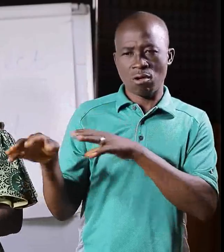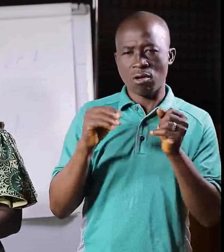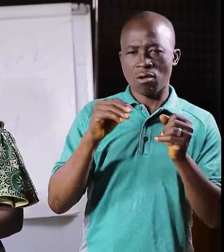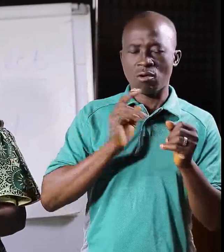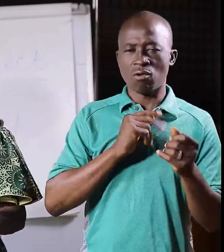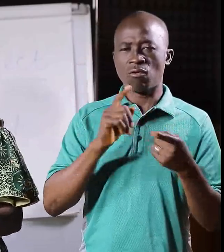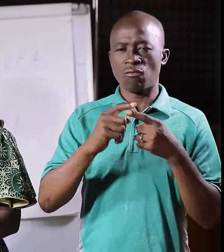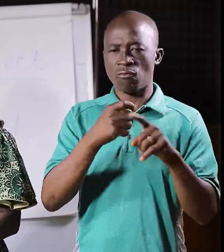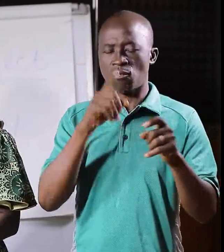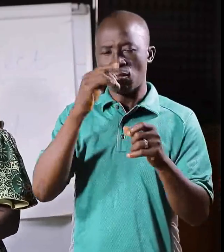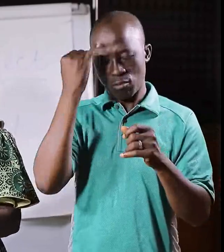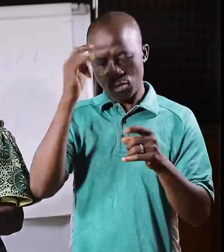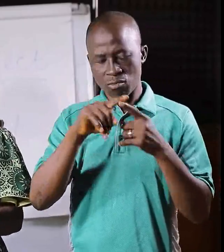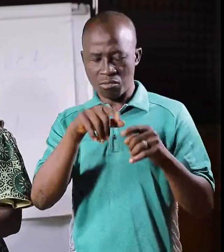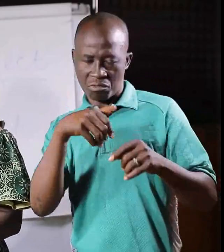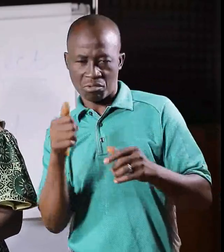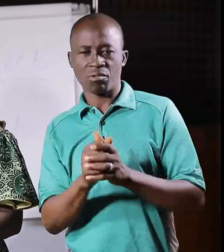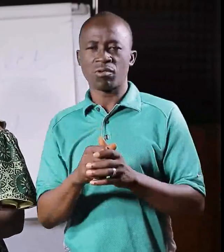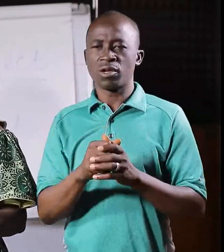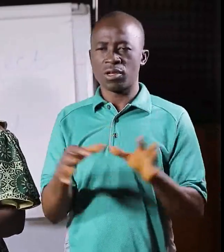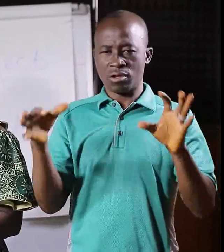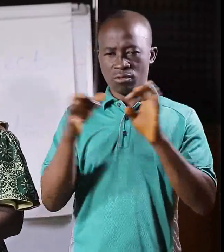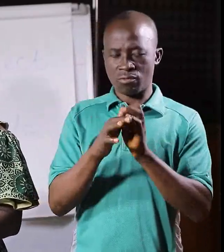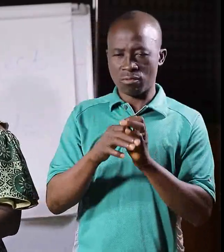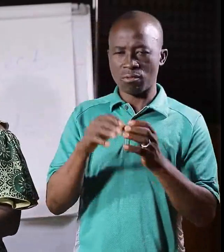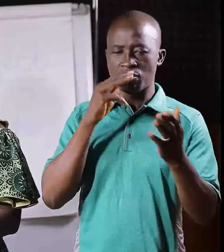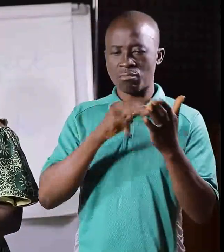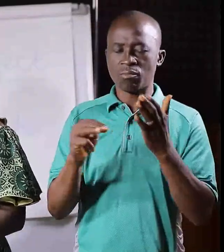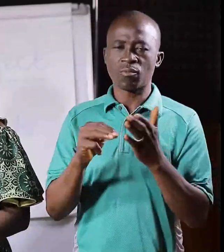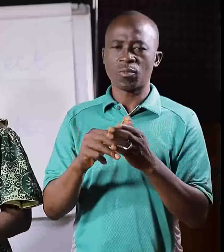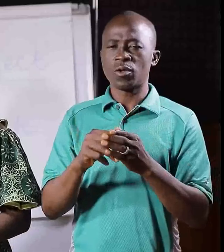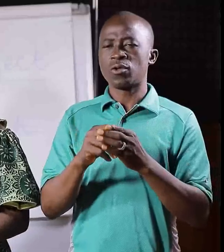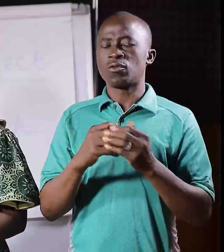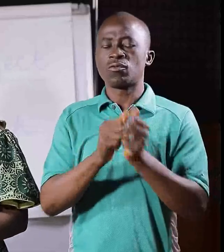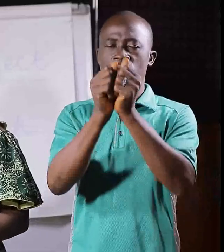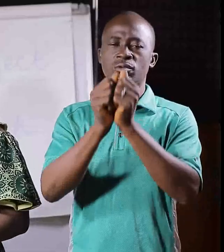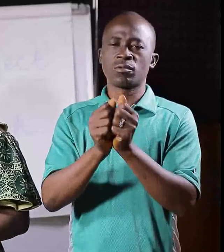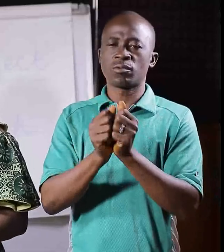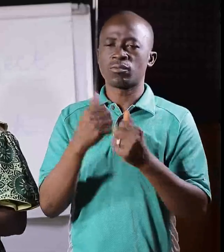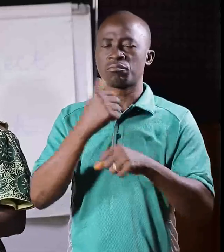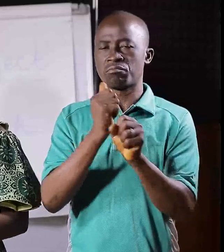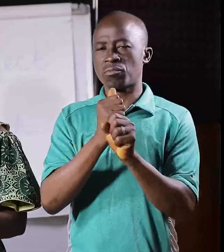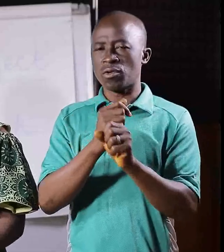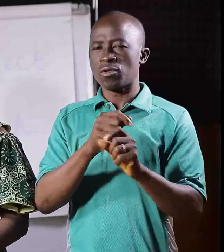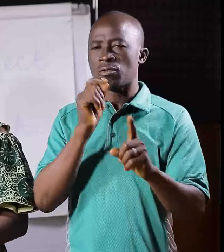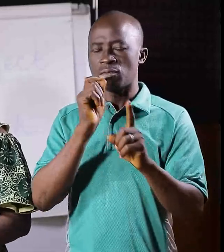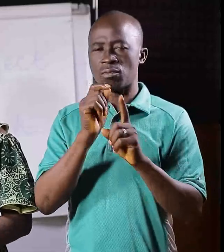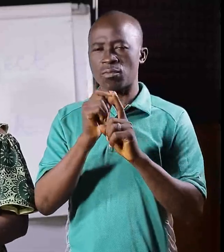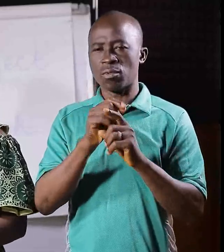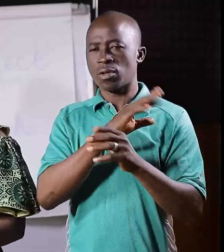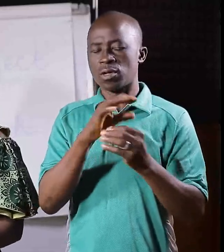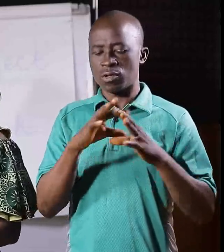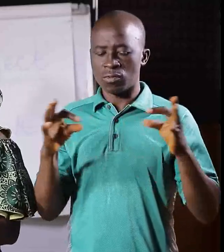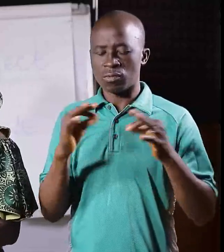are the things that link the message together, and thereby you find a free flow in the communication between the writer